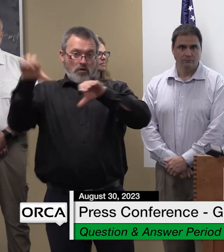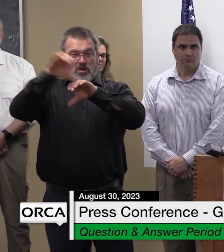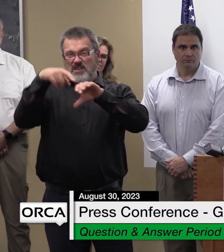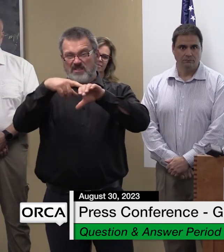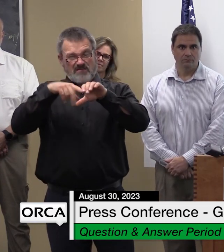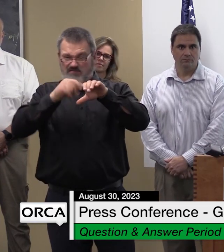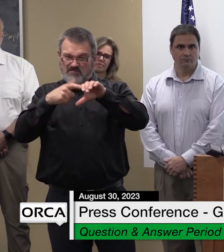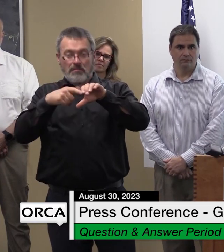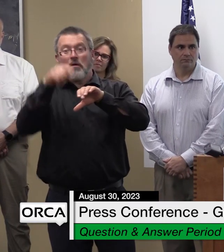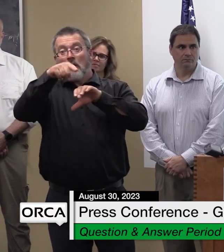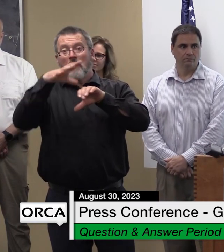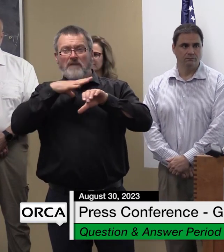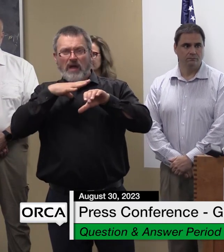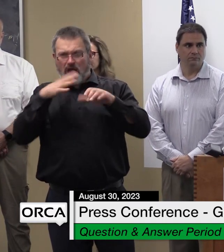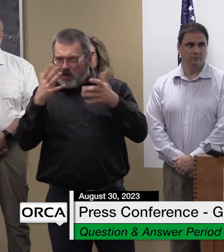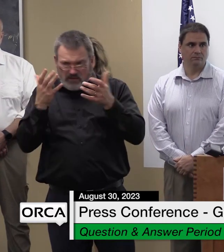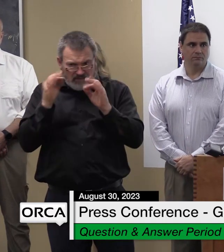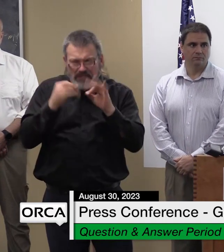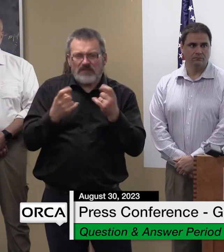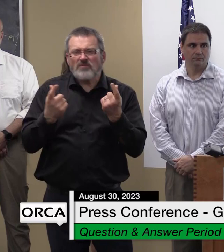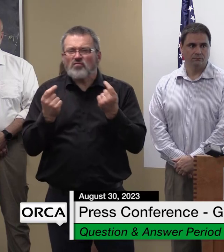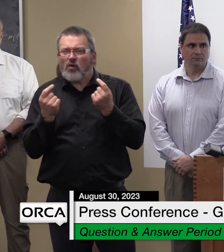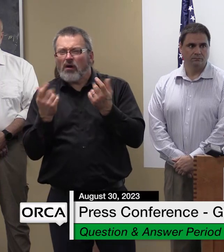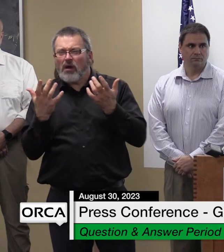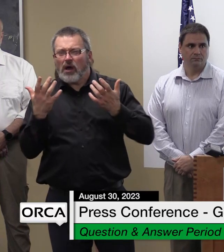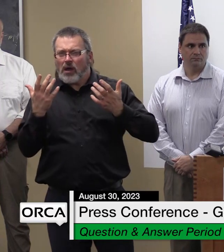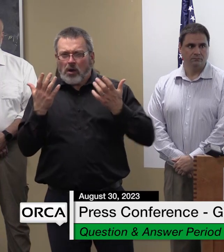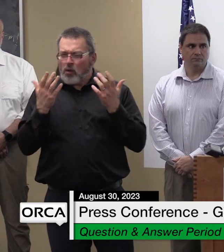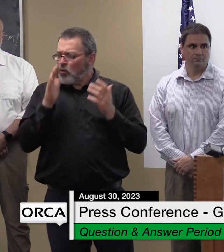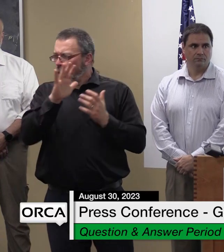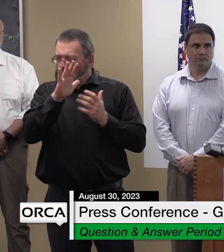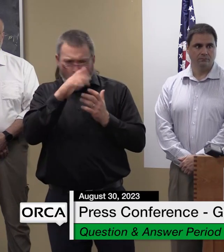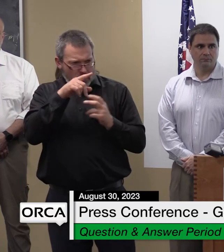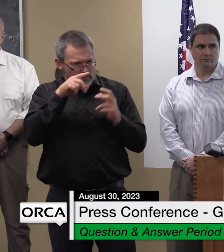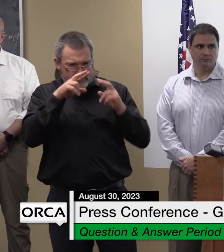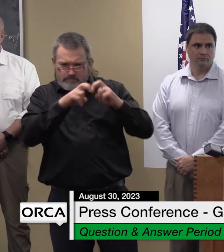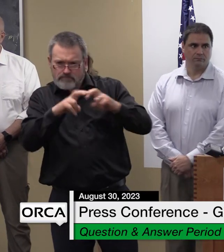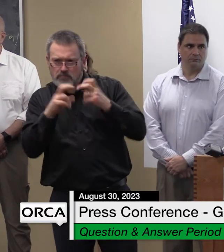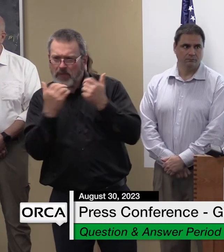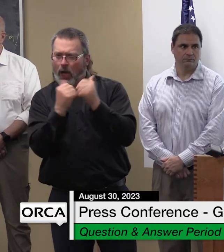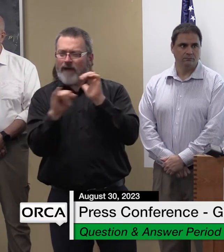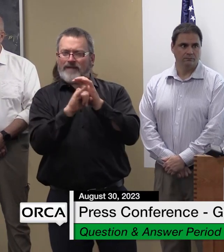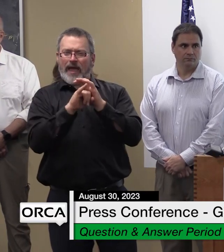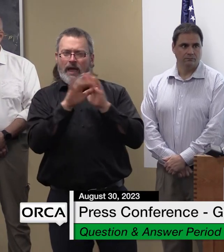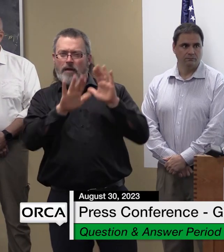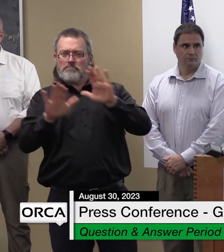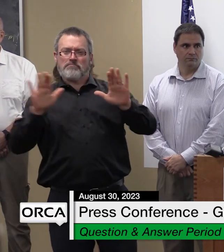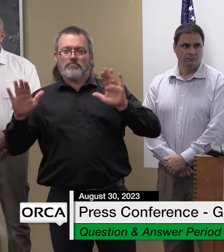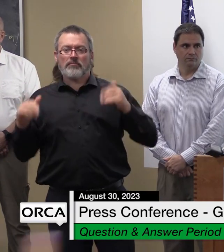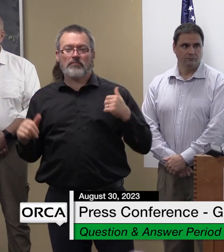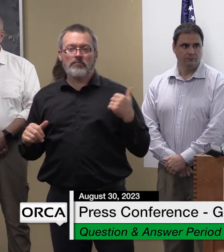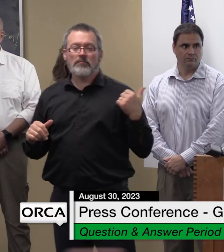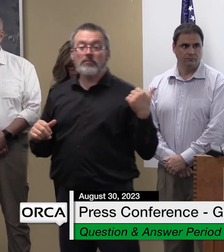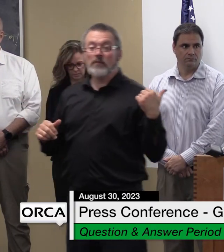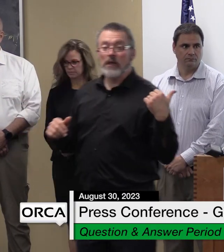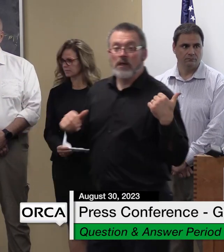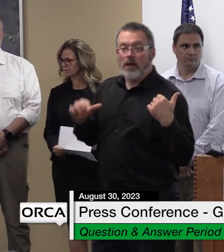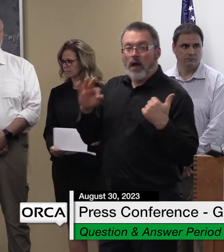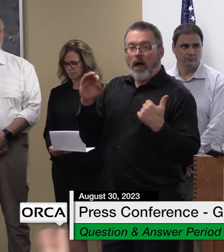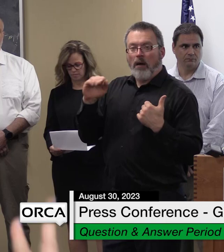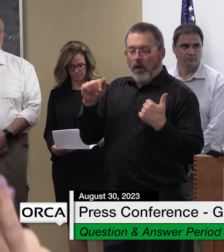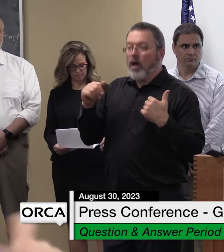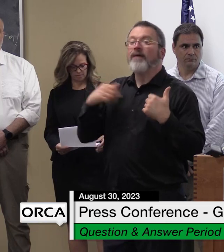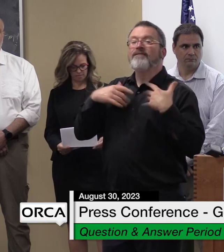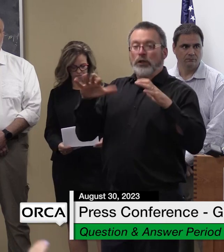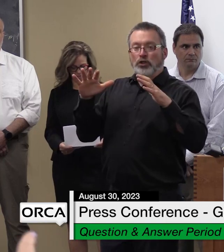mean, how far have you gotten in terms of identifying a location? We've put out requests for proposals for people to